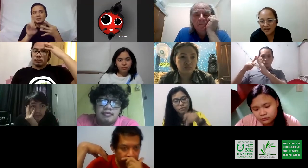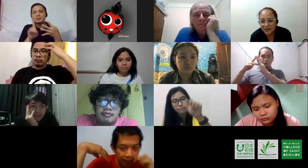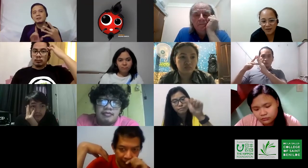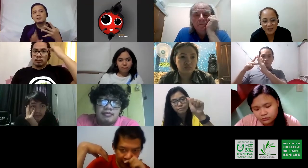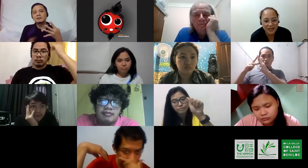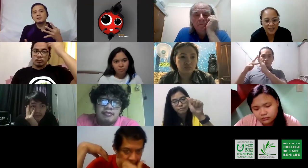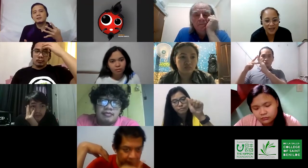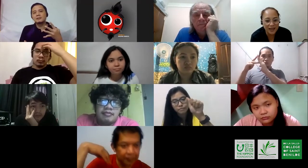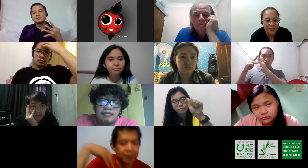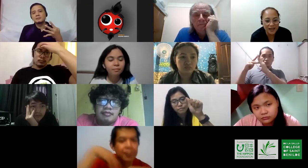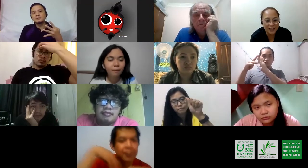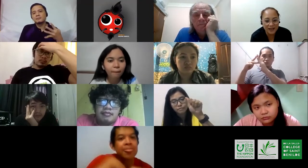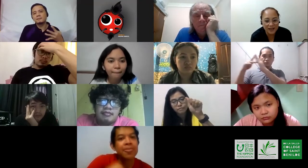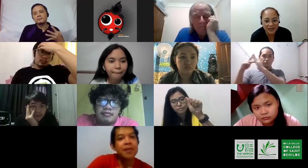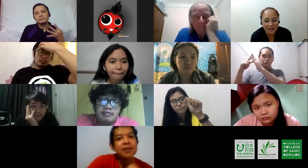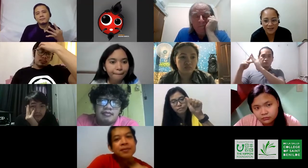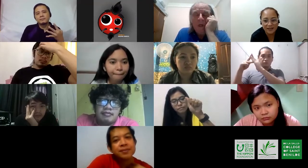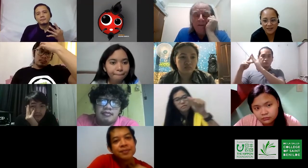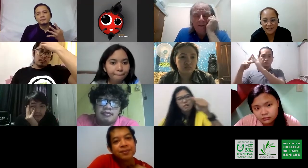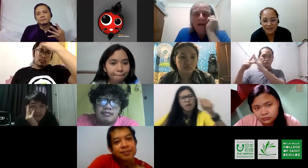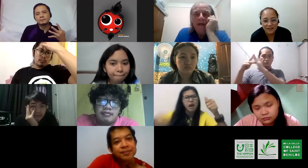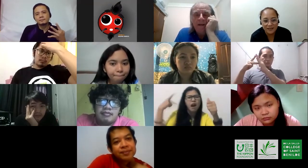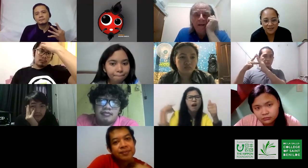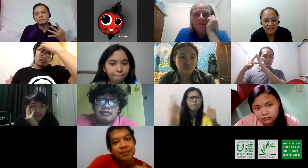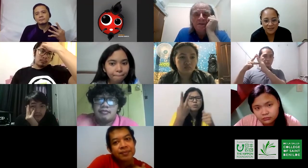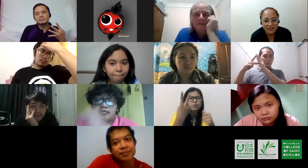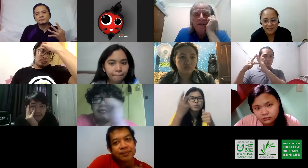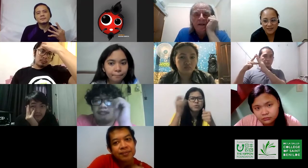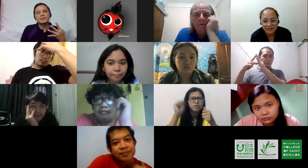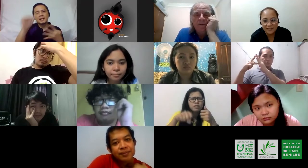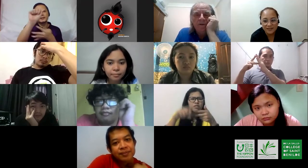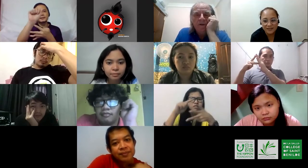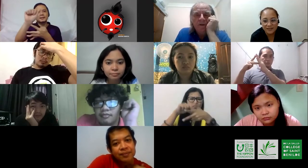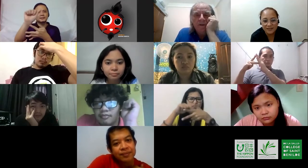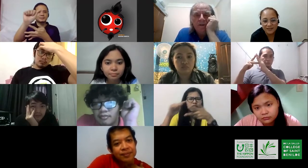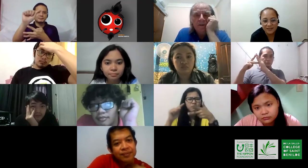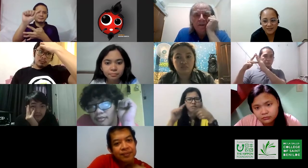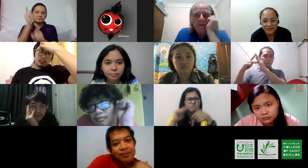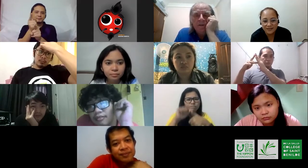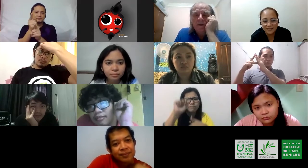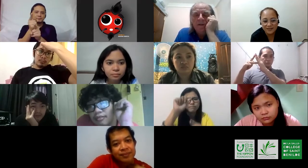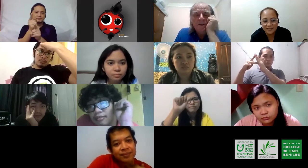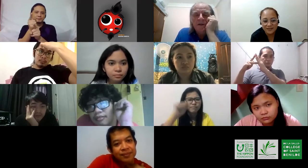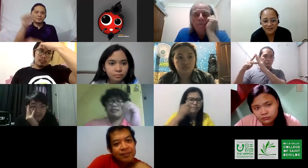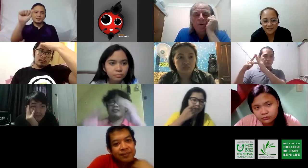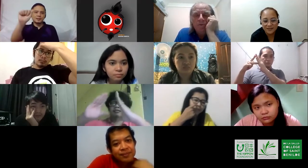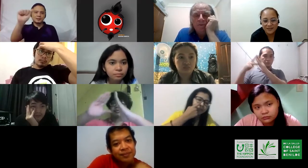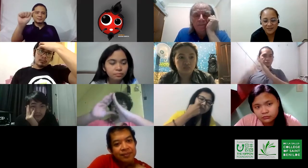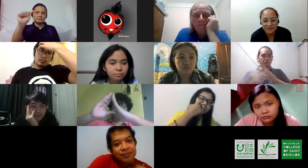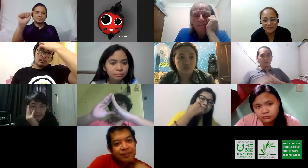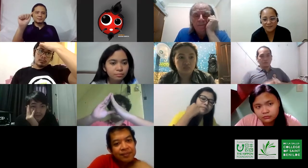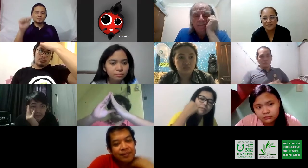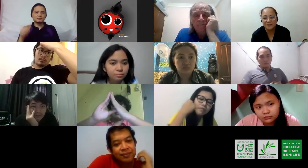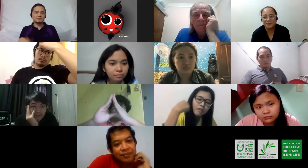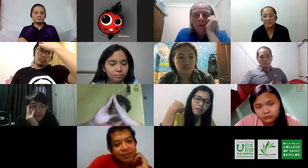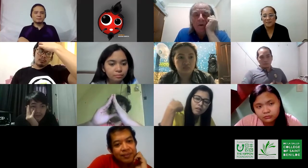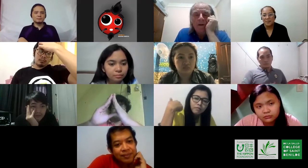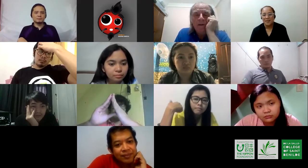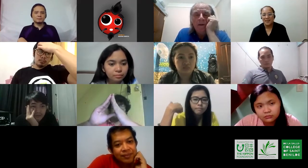Yami is saying A. Yes, A, it has a sign language. It doesn't have both. Okay,